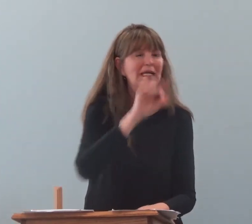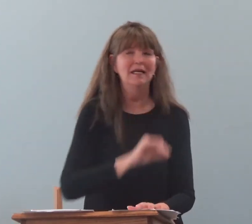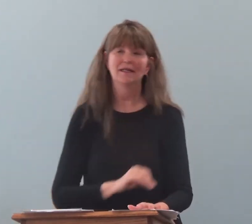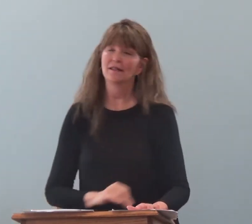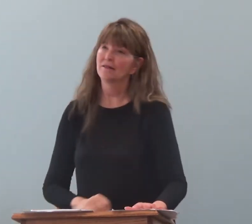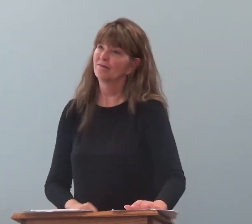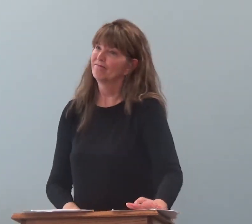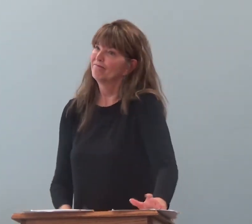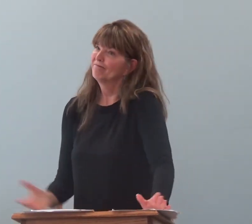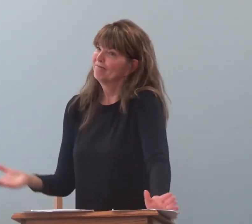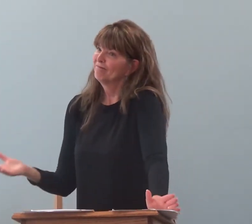old.